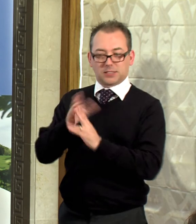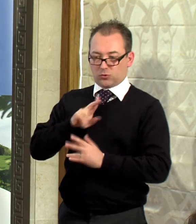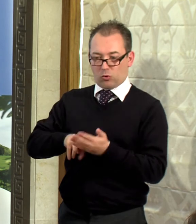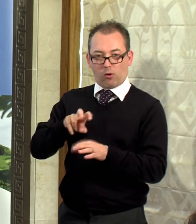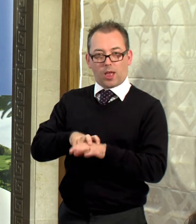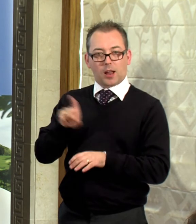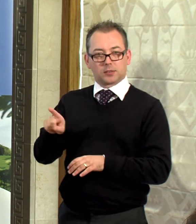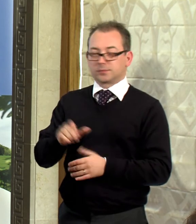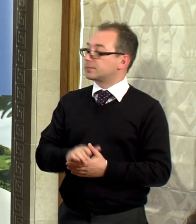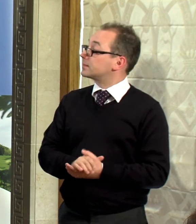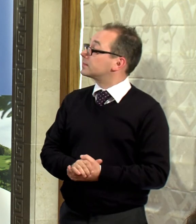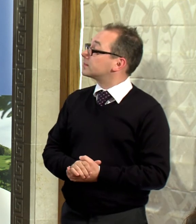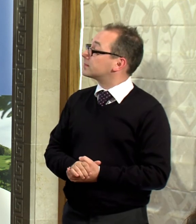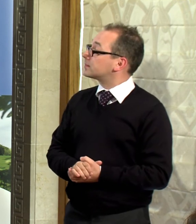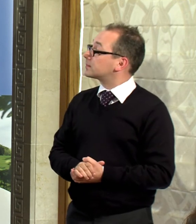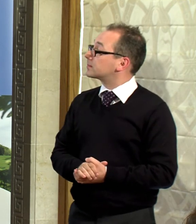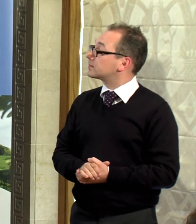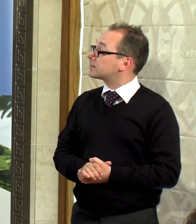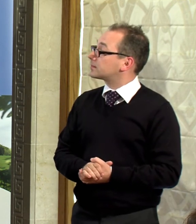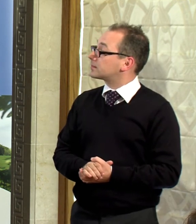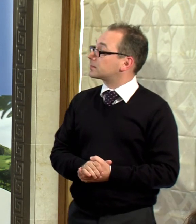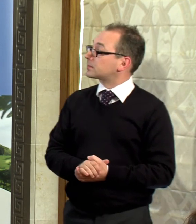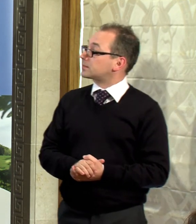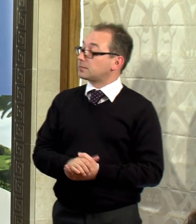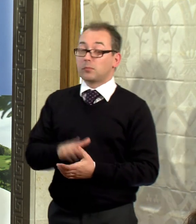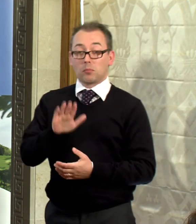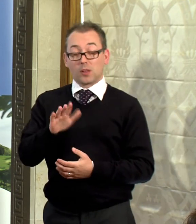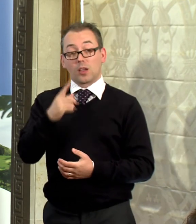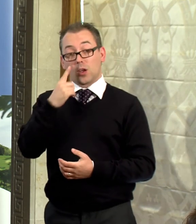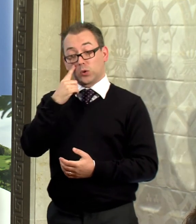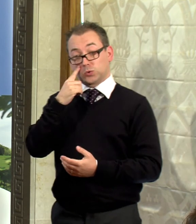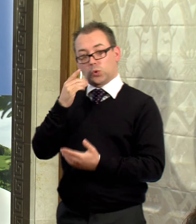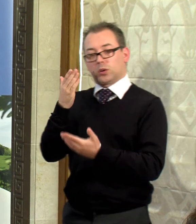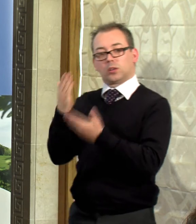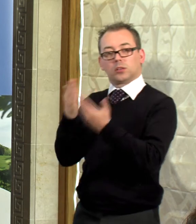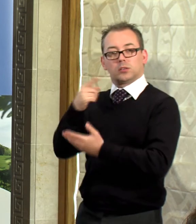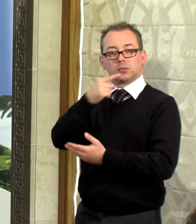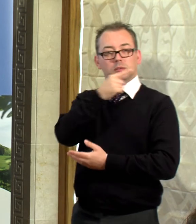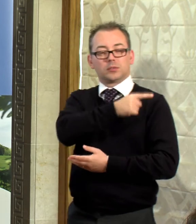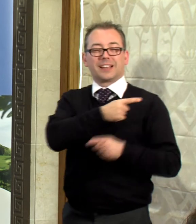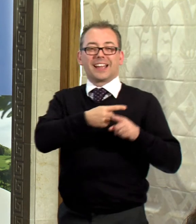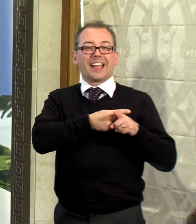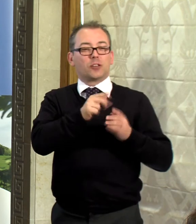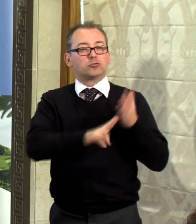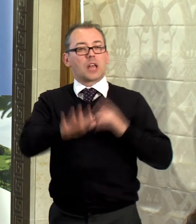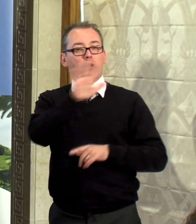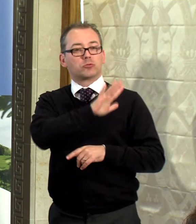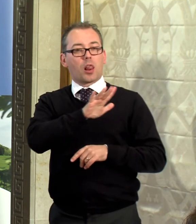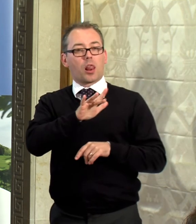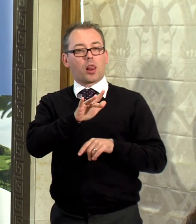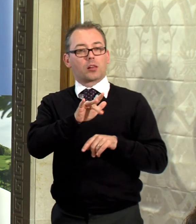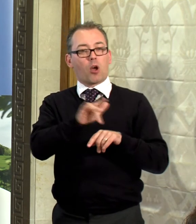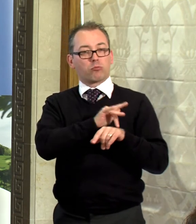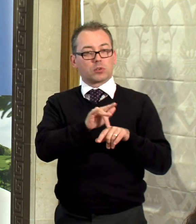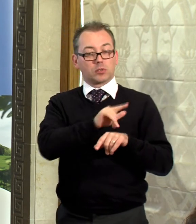Ireland. This is highlighted by comparison with English National Opera, which provides surtitles